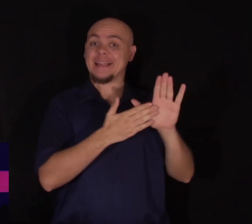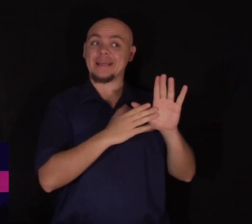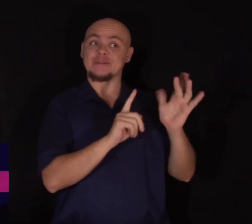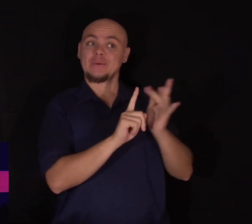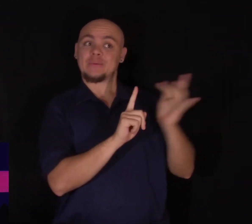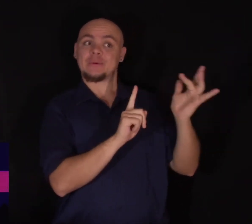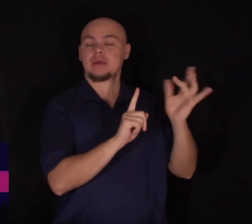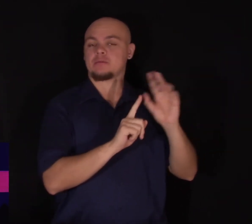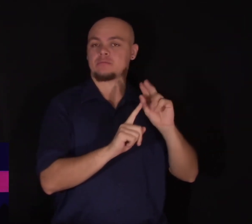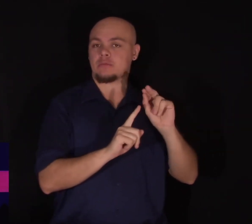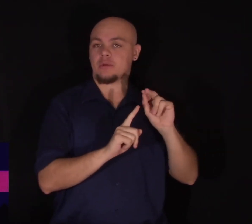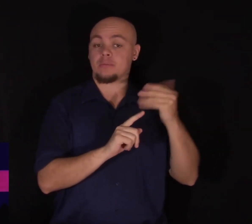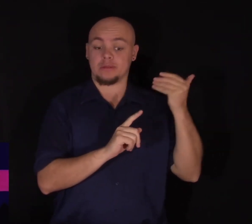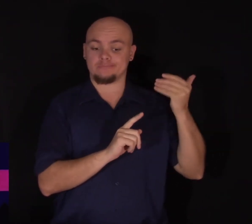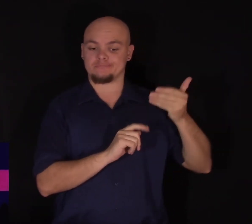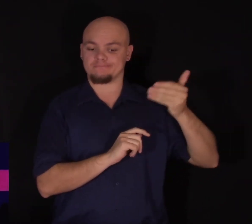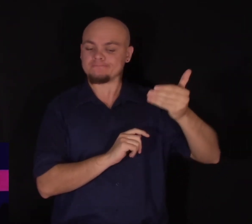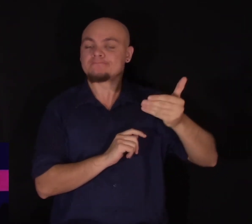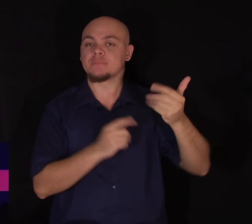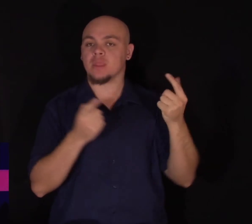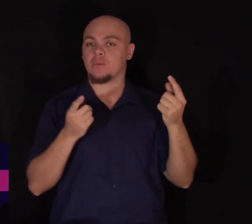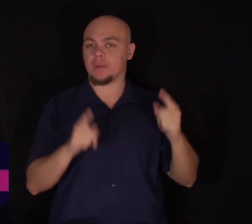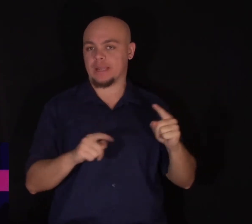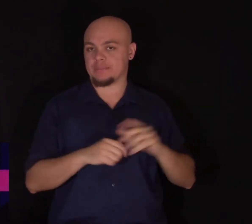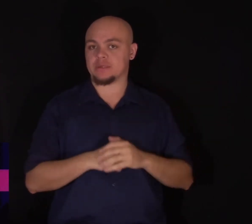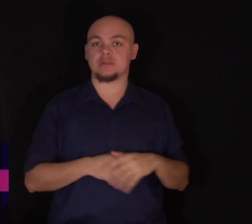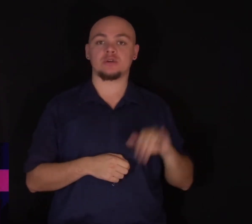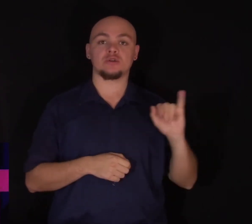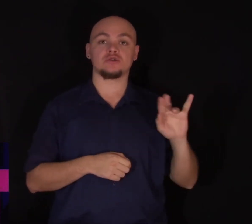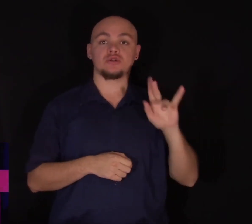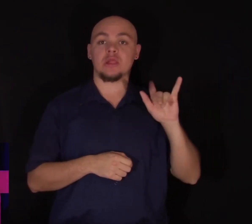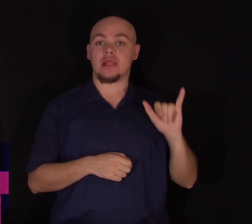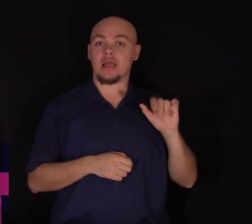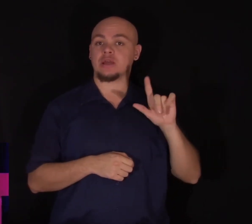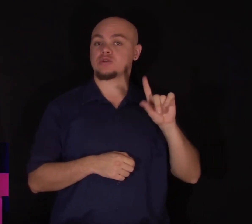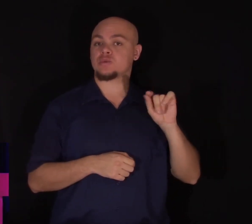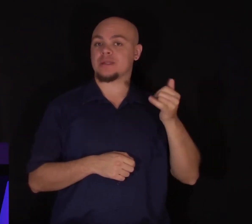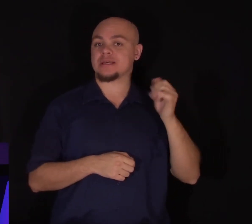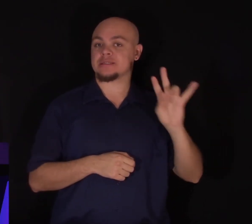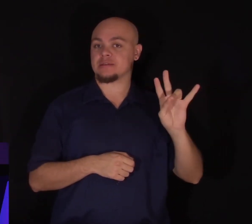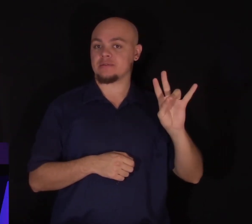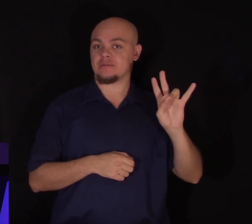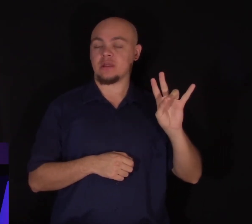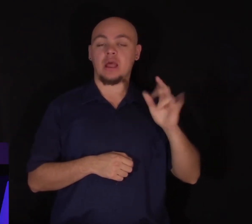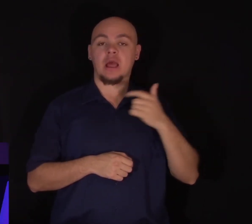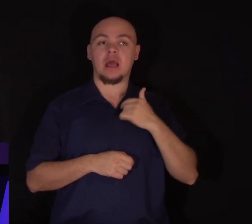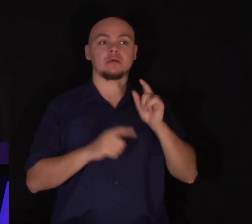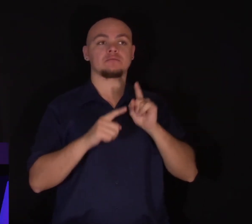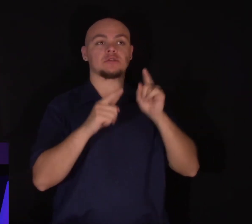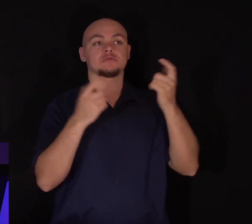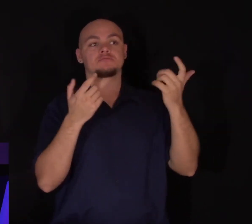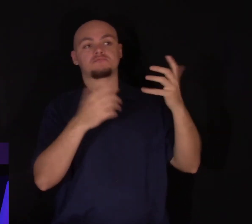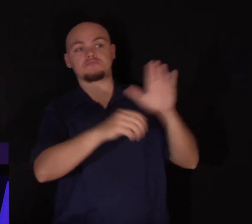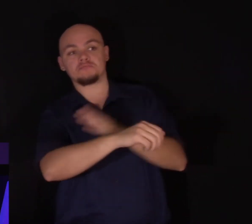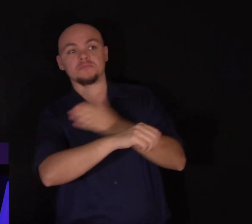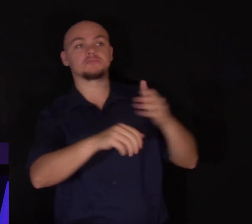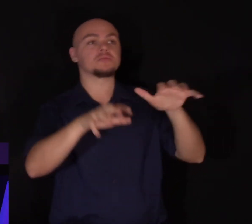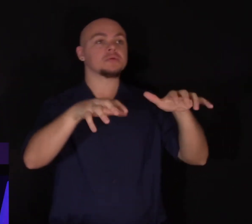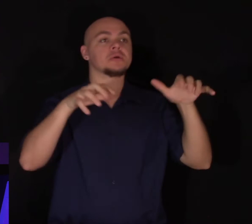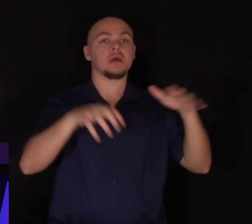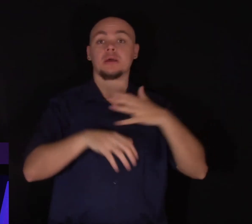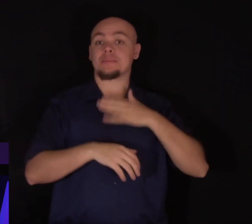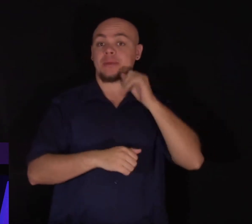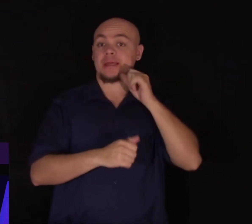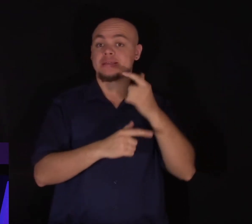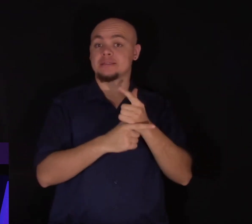time. In July 2017, I was at a festival called British Summertime in Hyde Park. Me and my sister were in a crowd